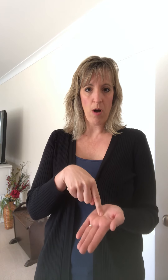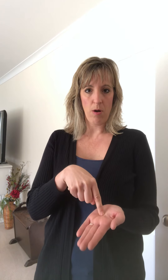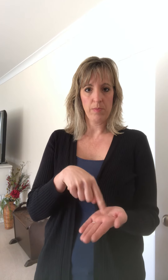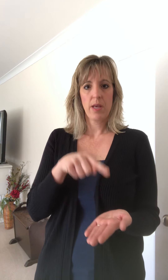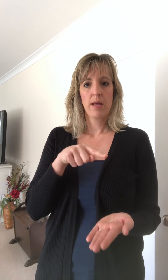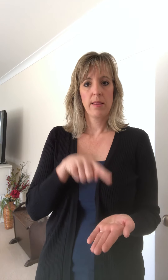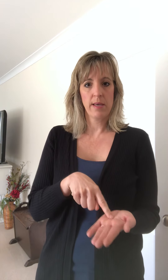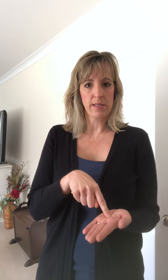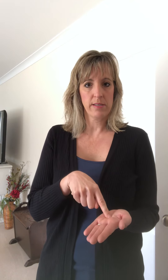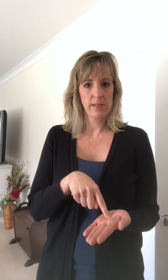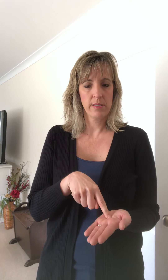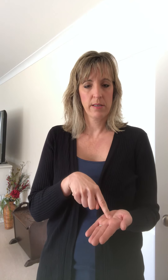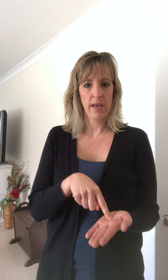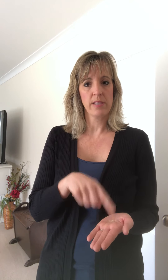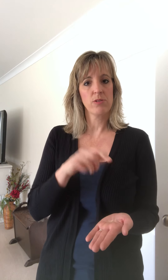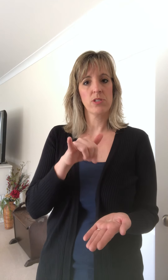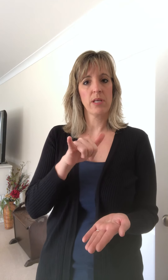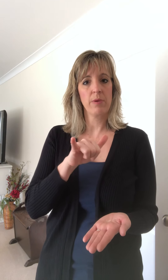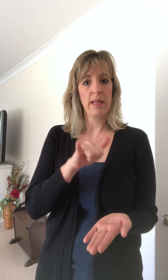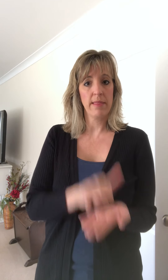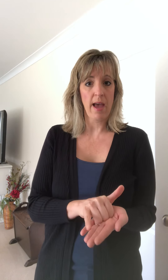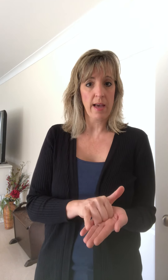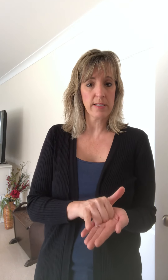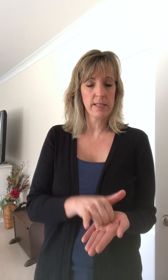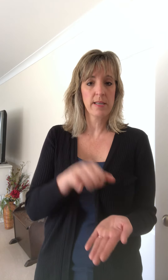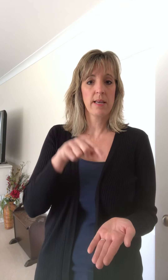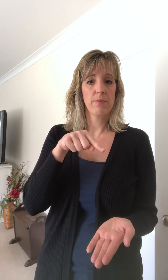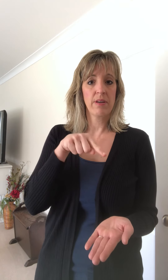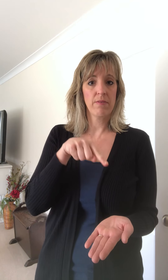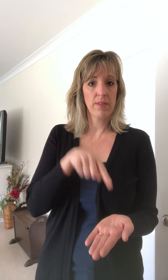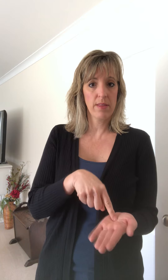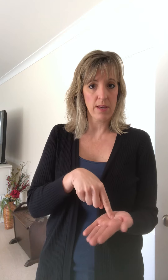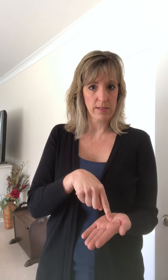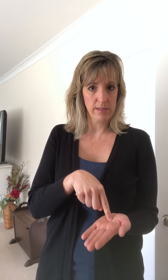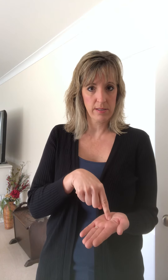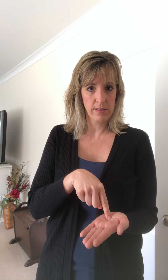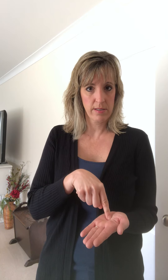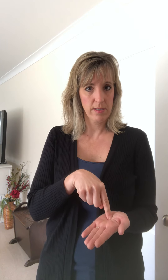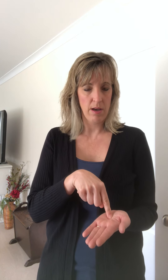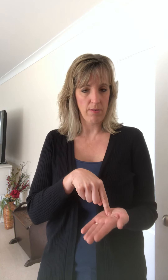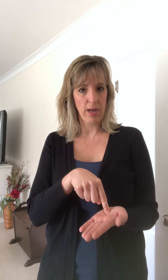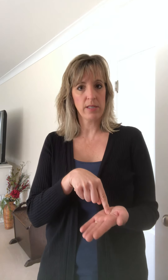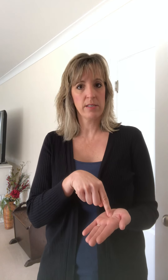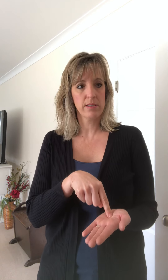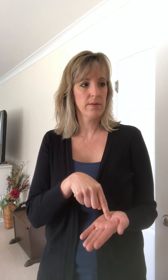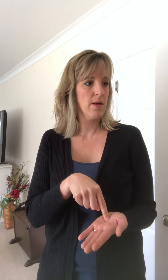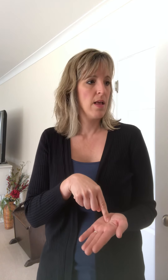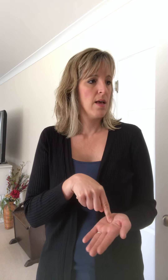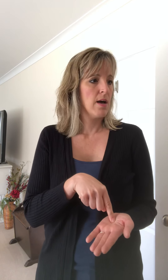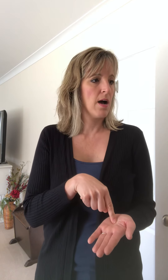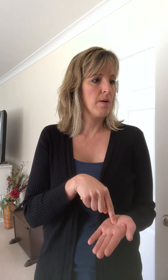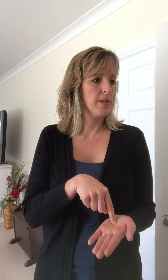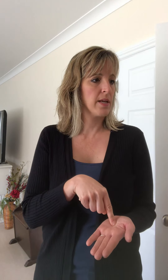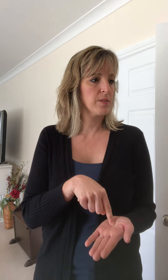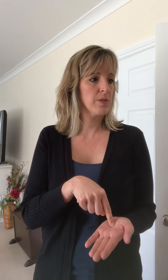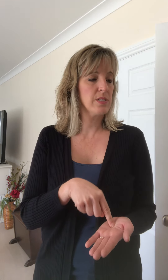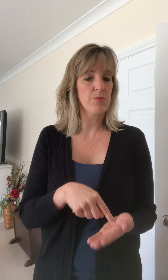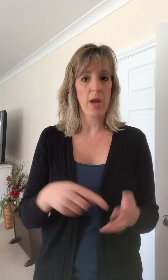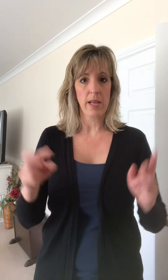palm. This. Okay, so just like we had that, we have this. All right? The next one is